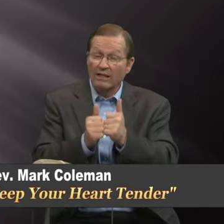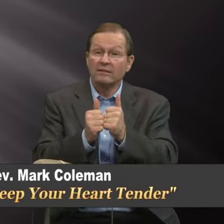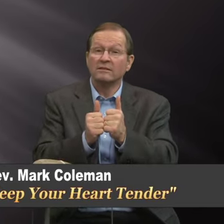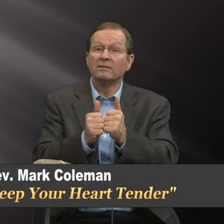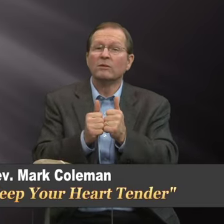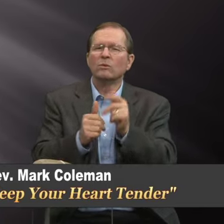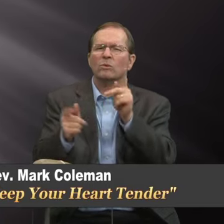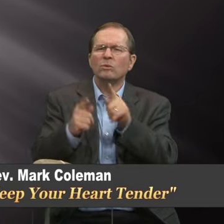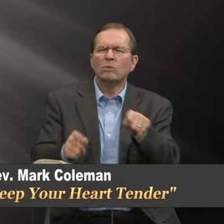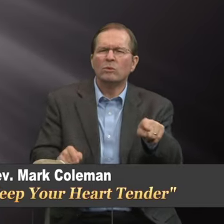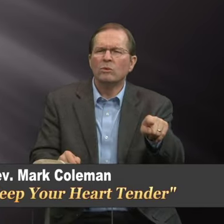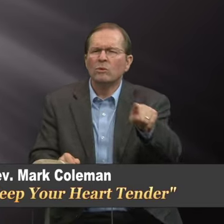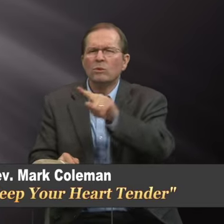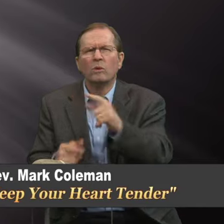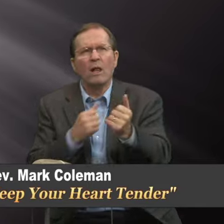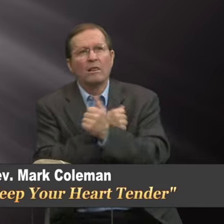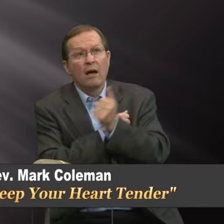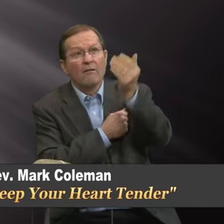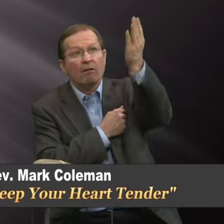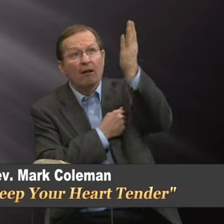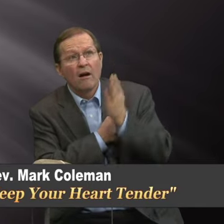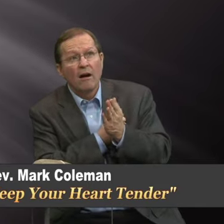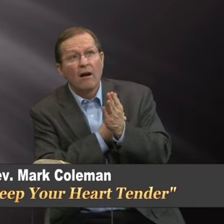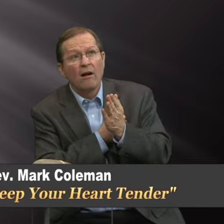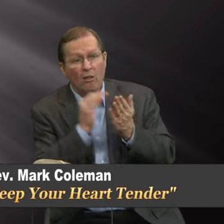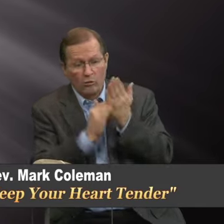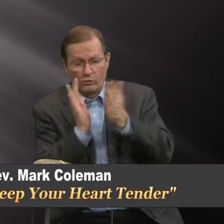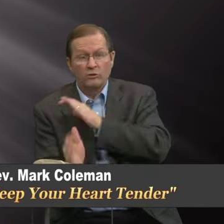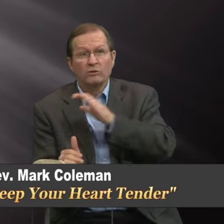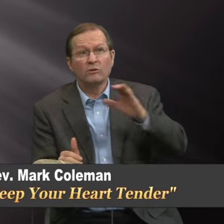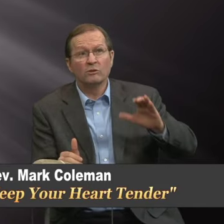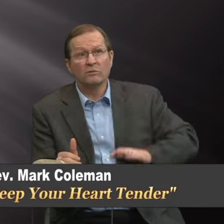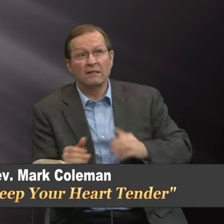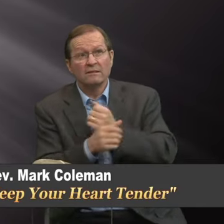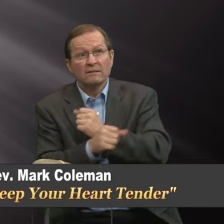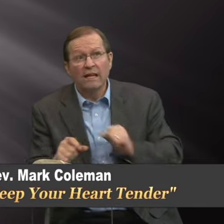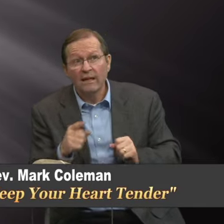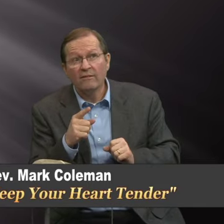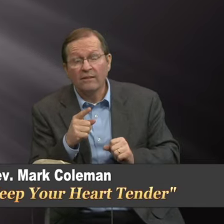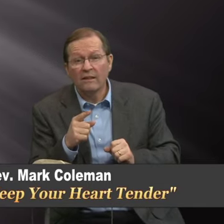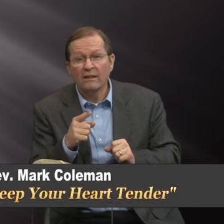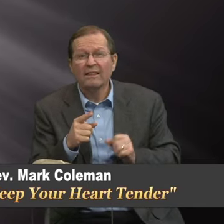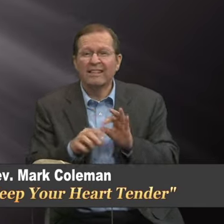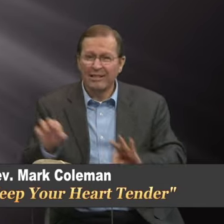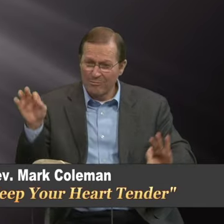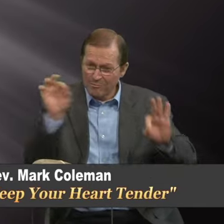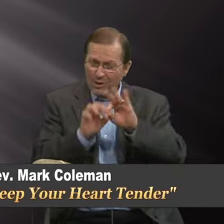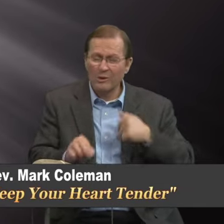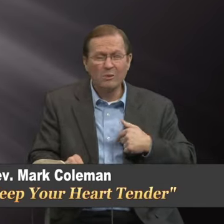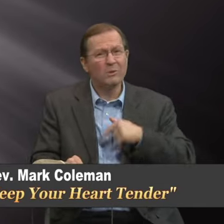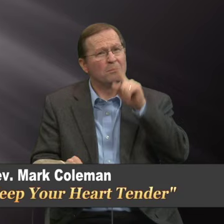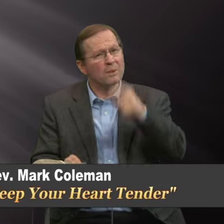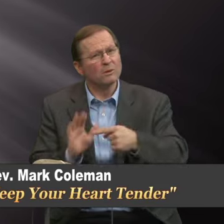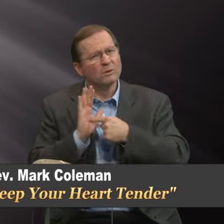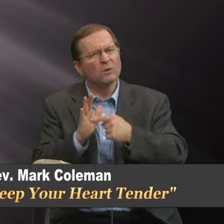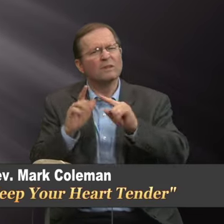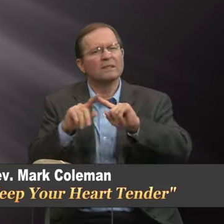Let me encourage you from the challenge of this verse that if you love God and you have been saved through